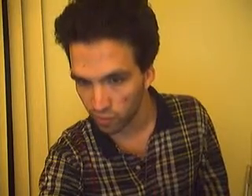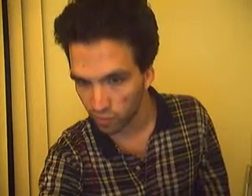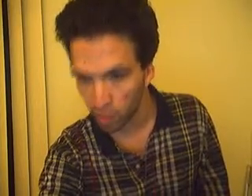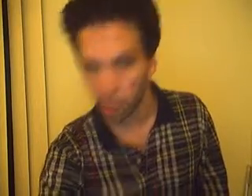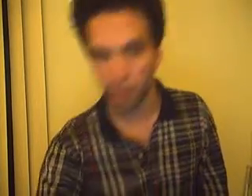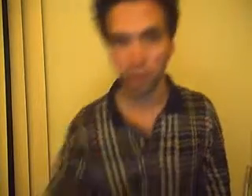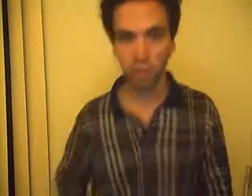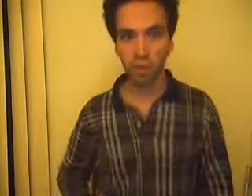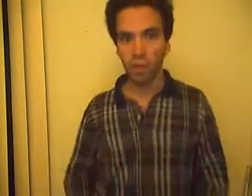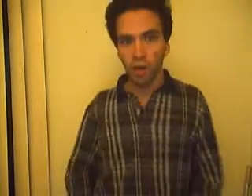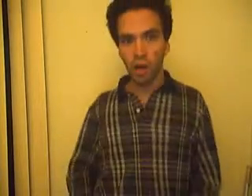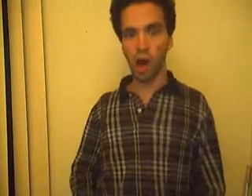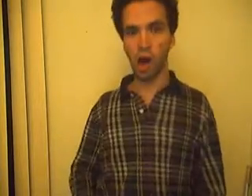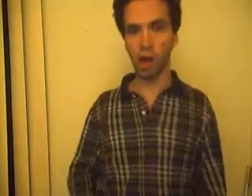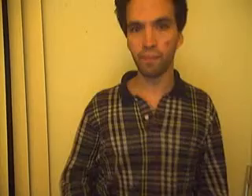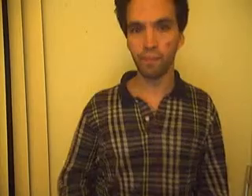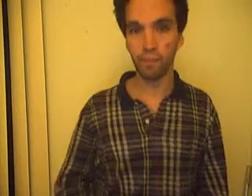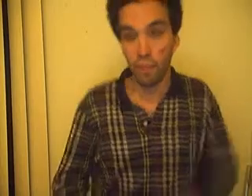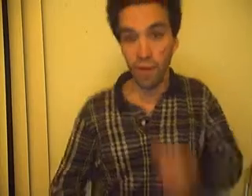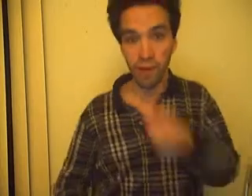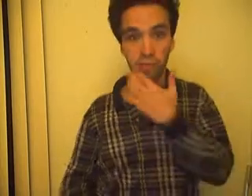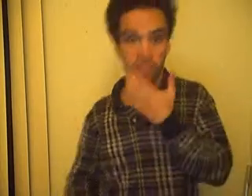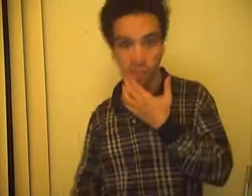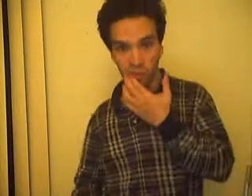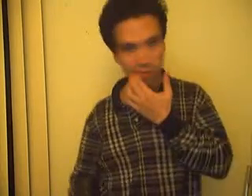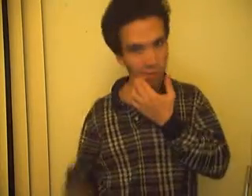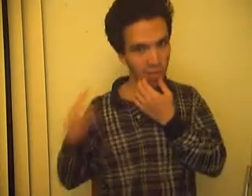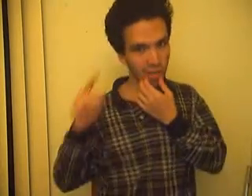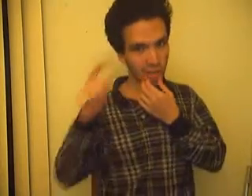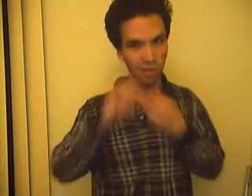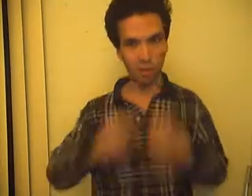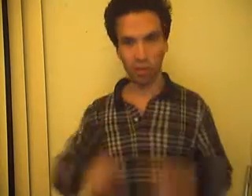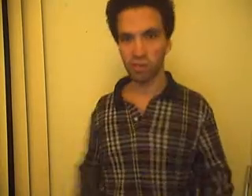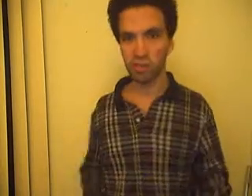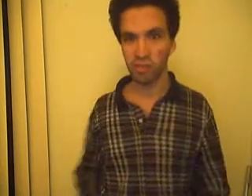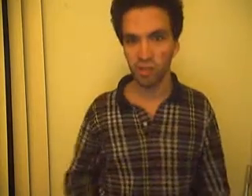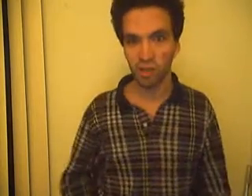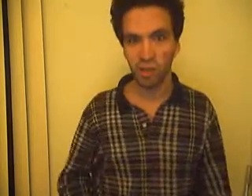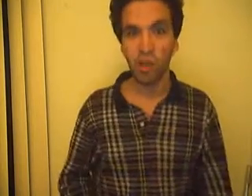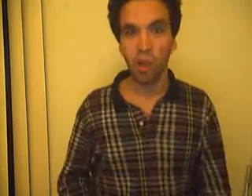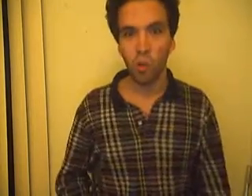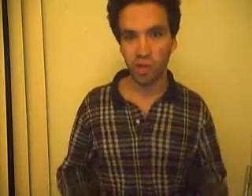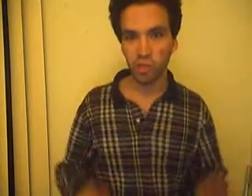I have? Okay. Next, first non-chorus. Watching